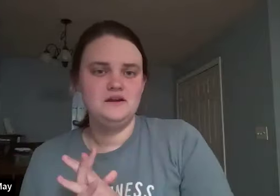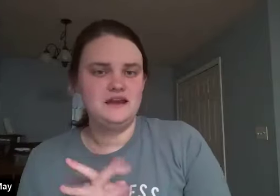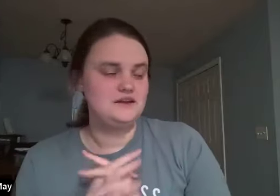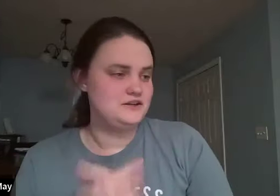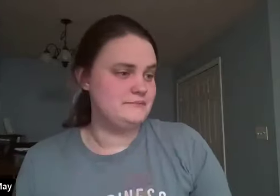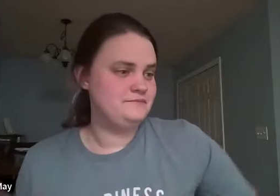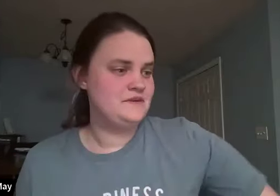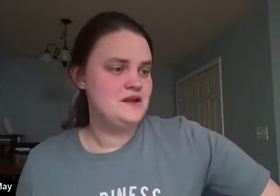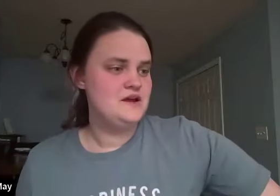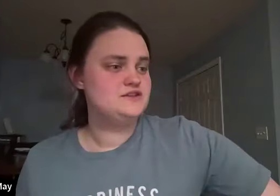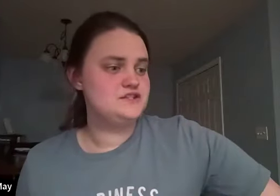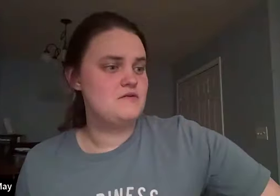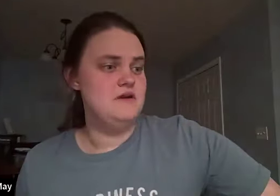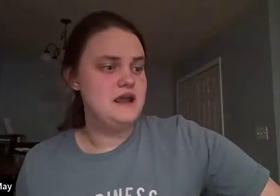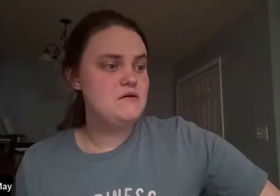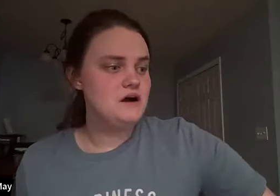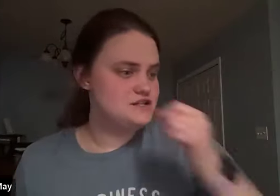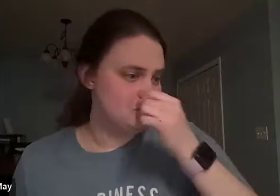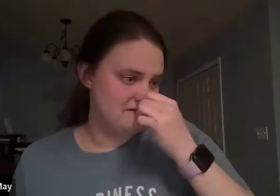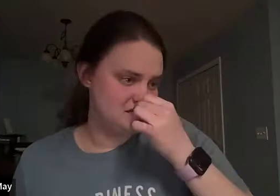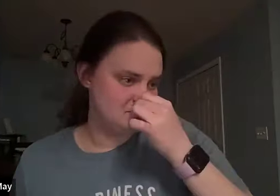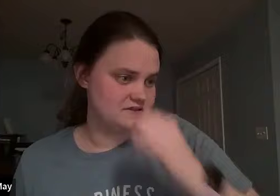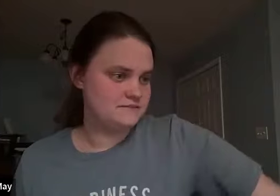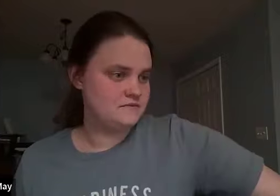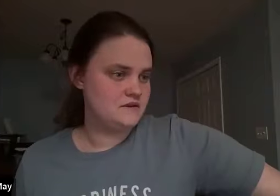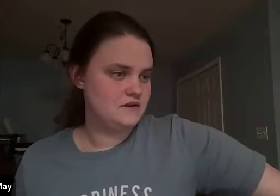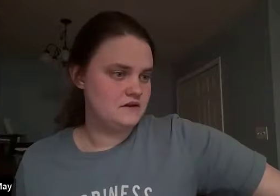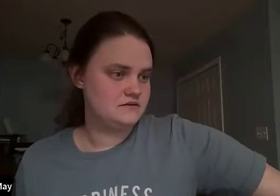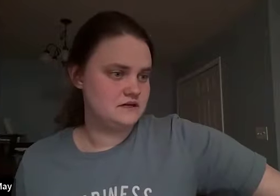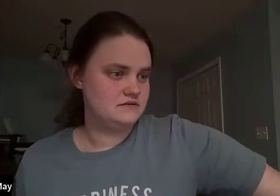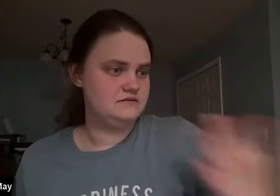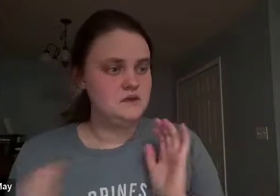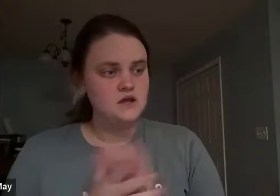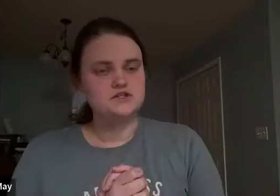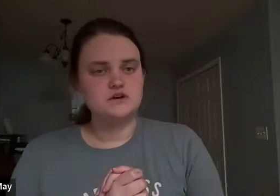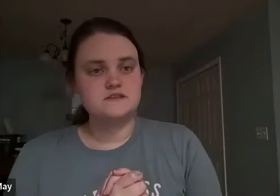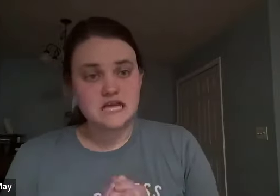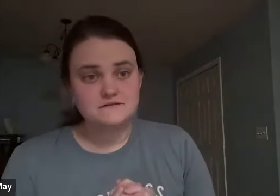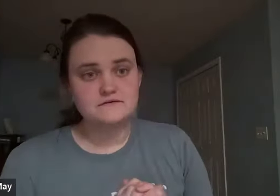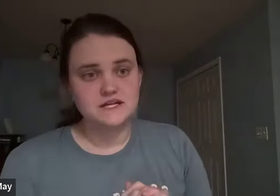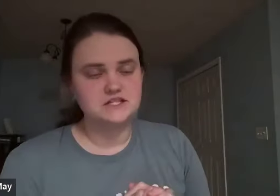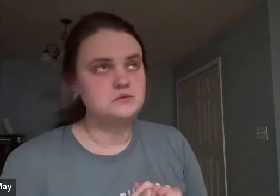Okay, good. So now on to our vegetables. All right. So the sign for